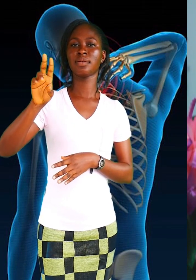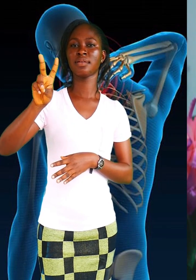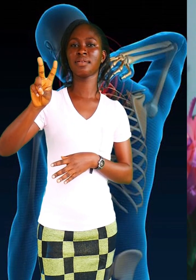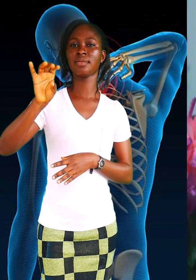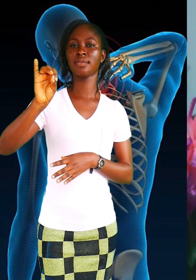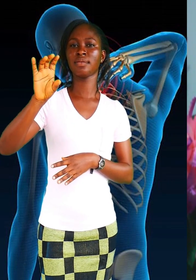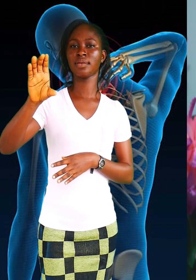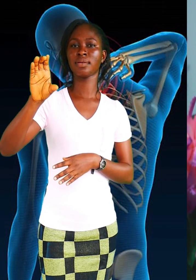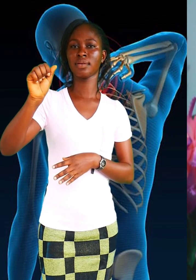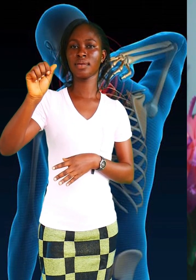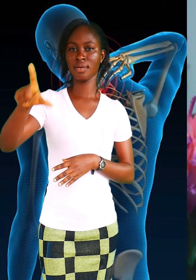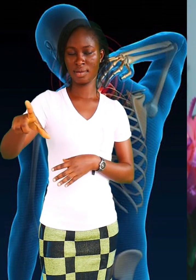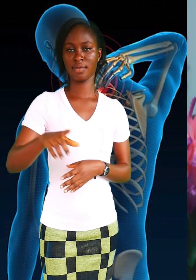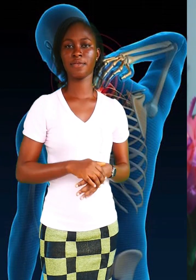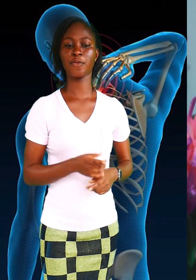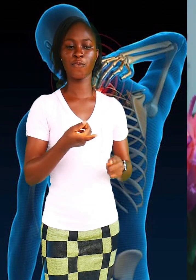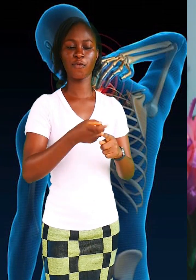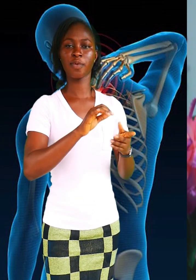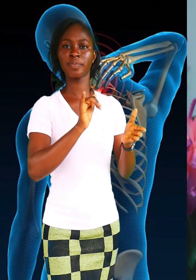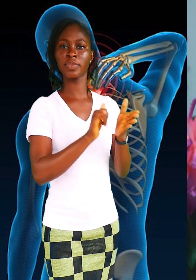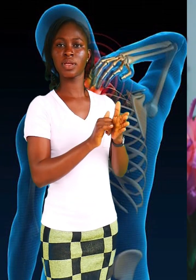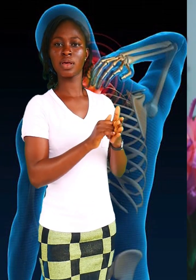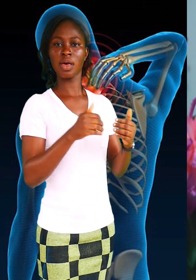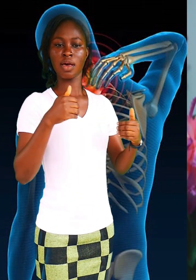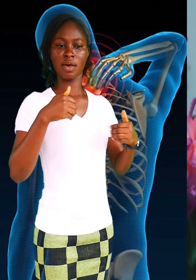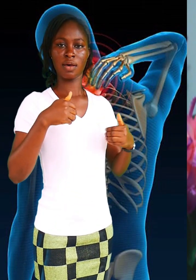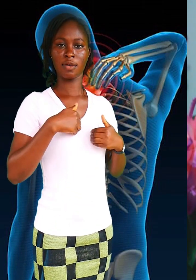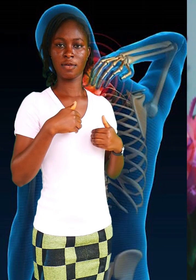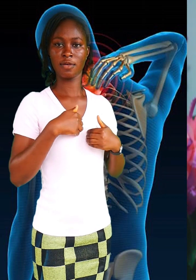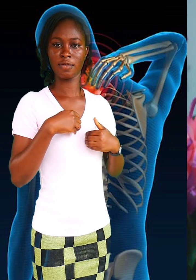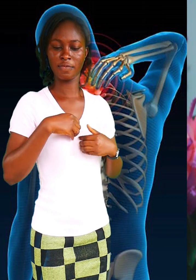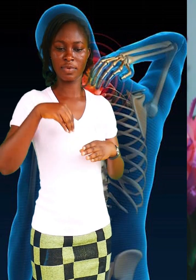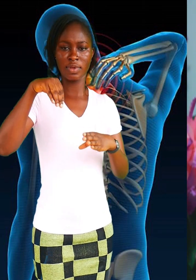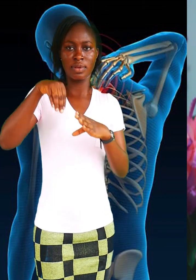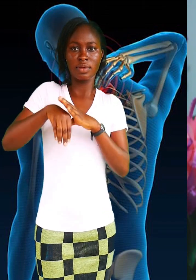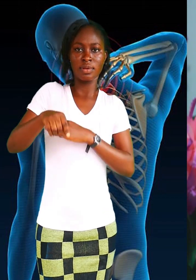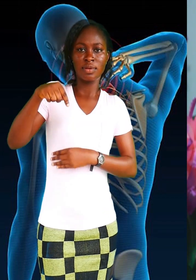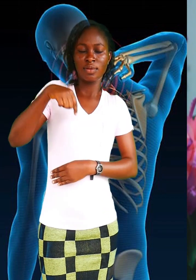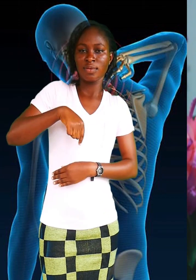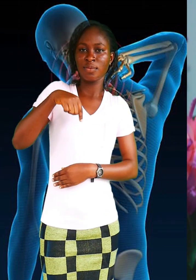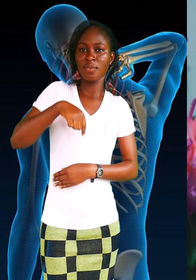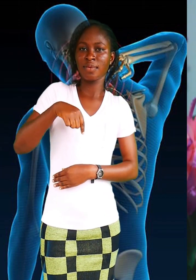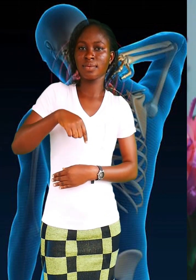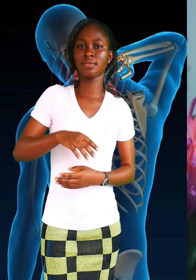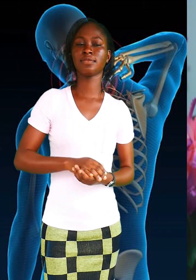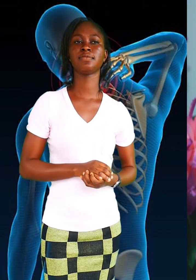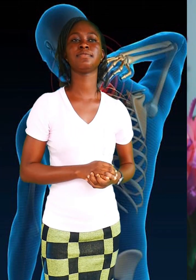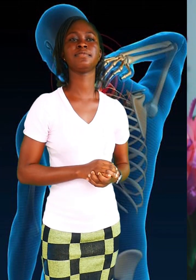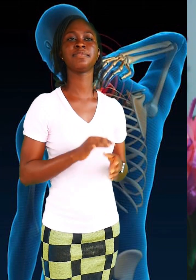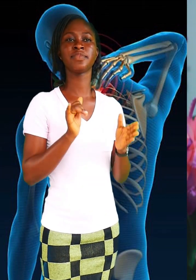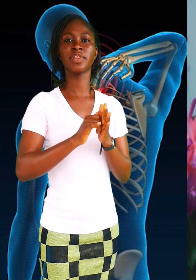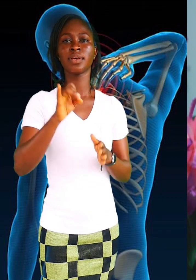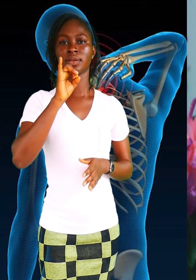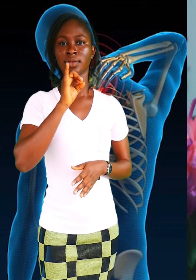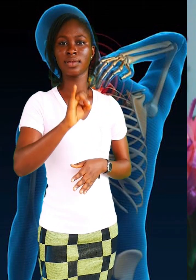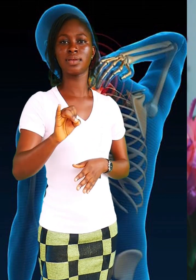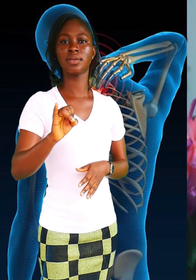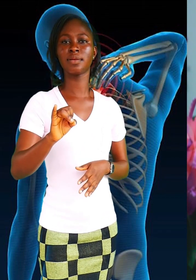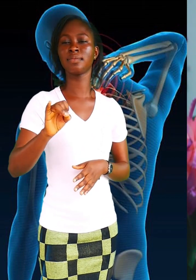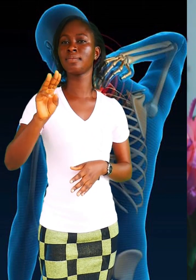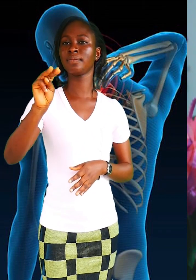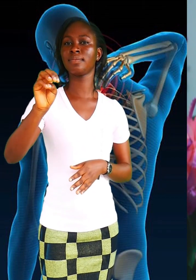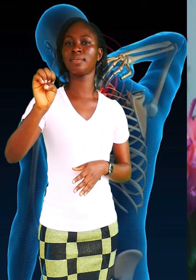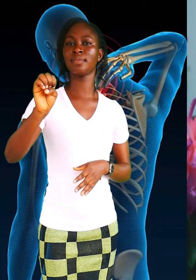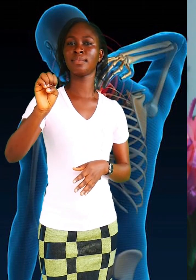mu fi ho ba no ye wo umu umu ankasa ankasa dia fra no mid back and